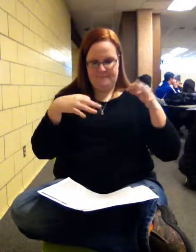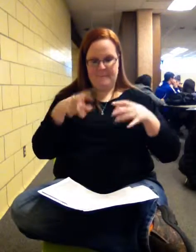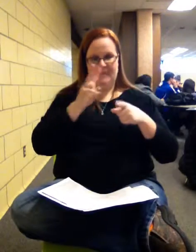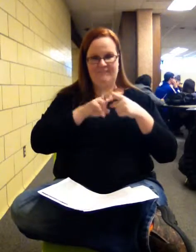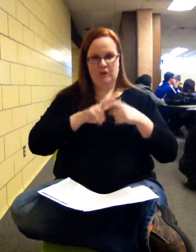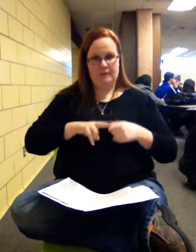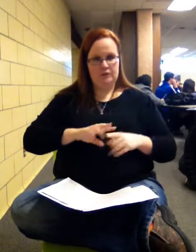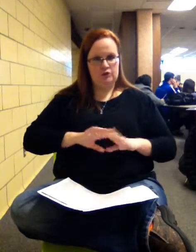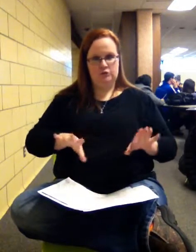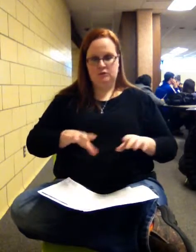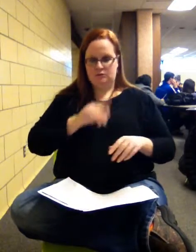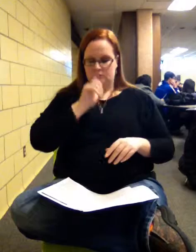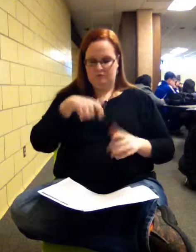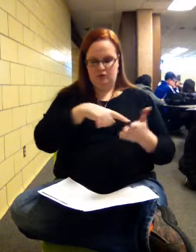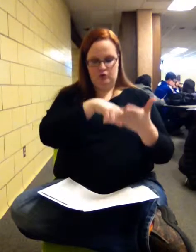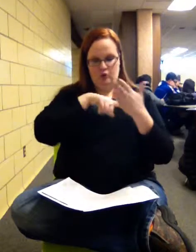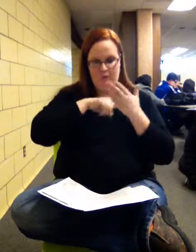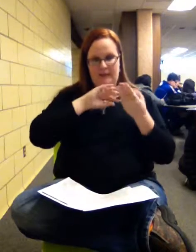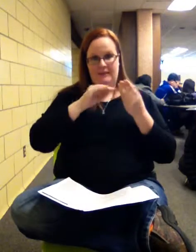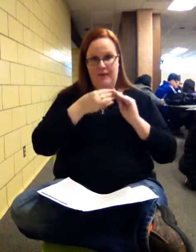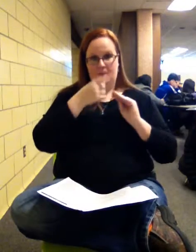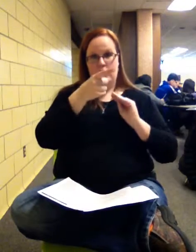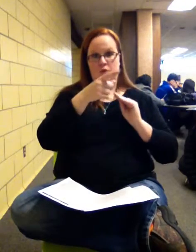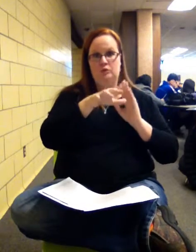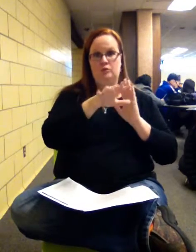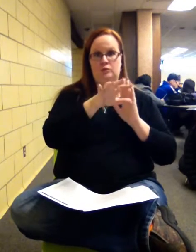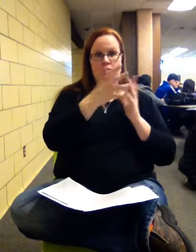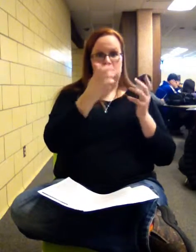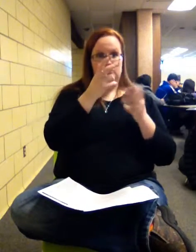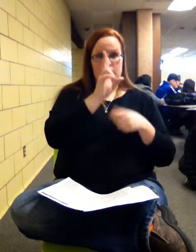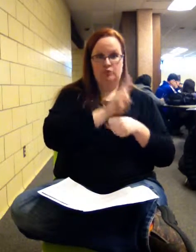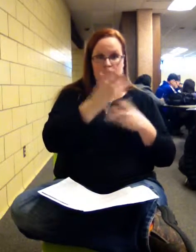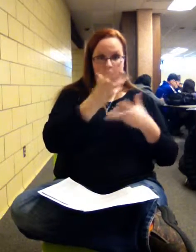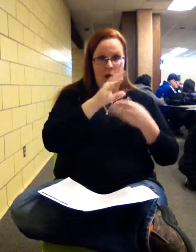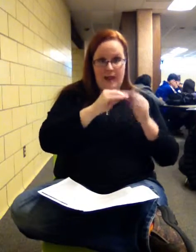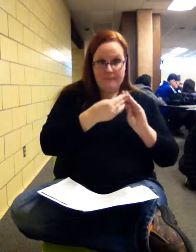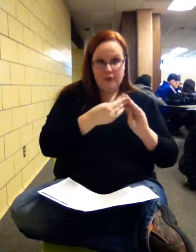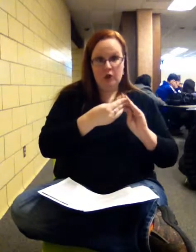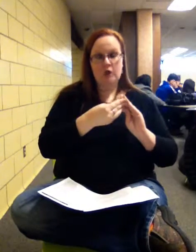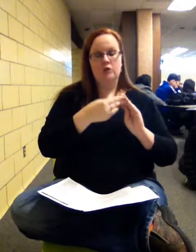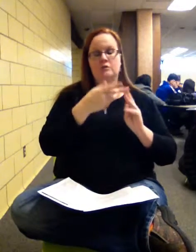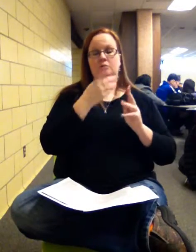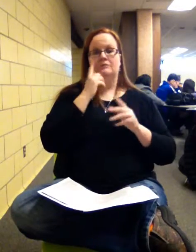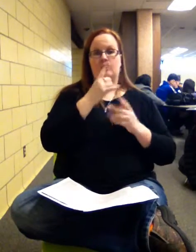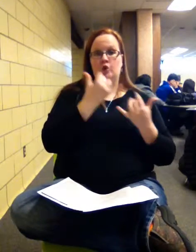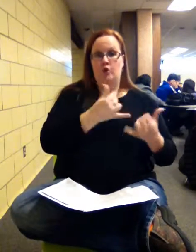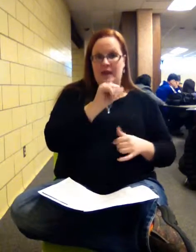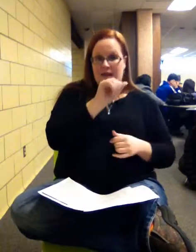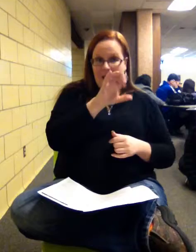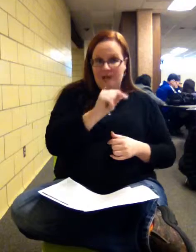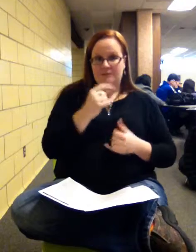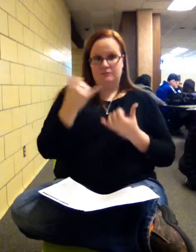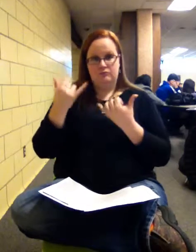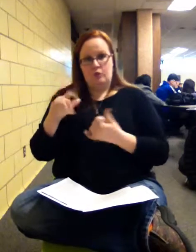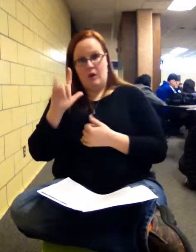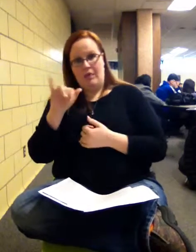show me the number. What did you choose for current, what number did you use for current assets? What number did you use for current liabilities? Show me the numbers that